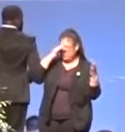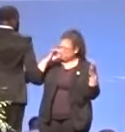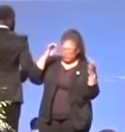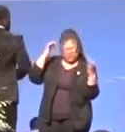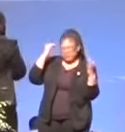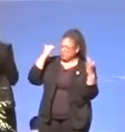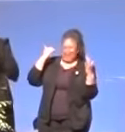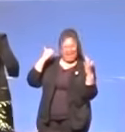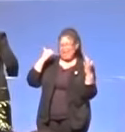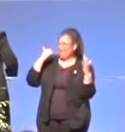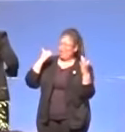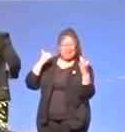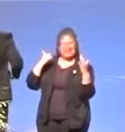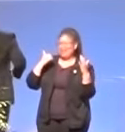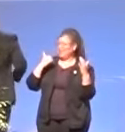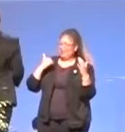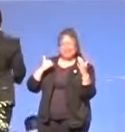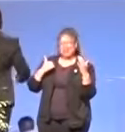Heat.